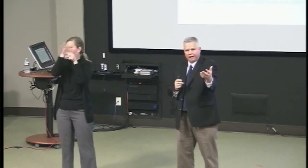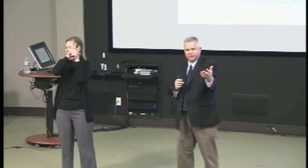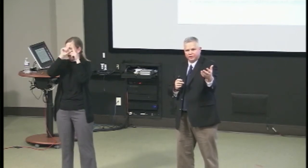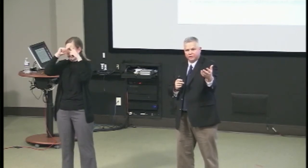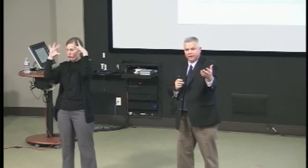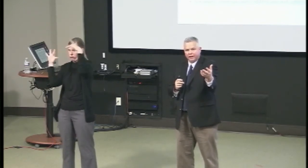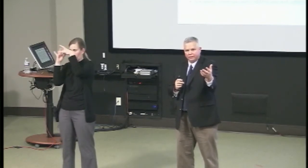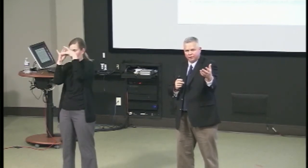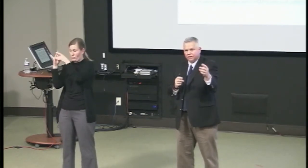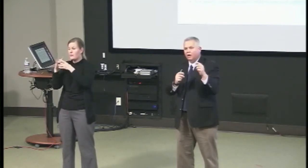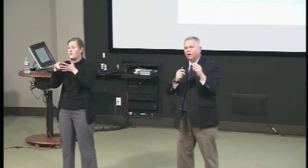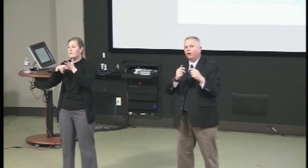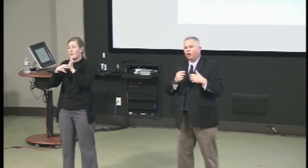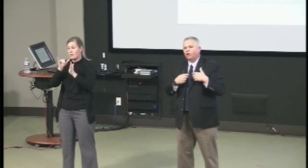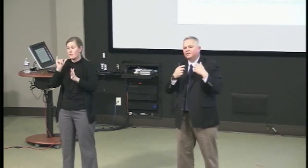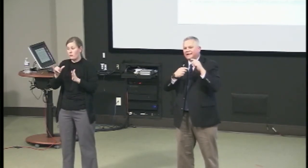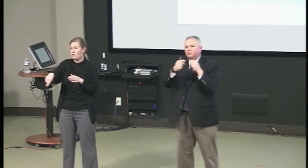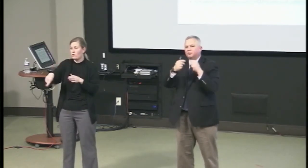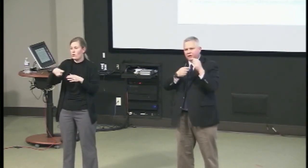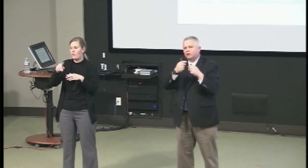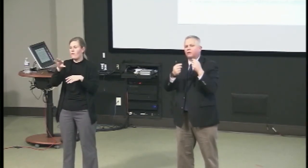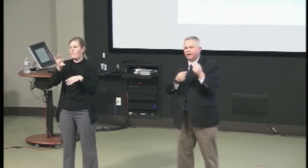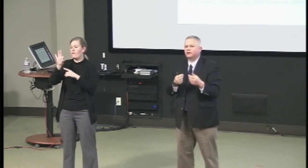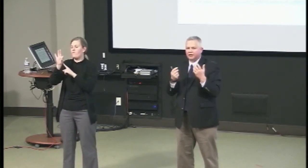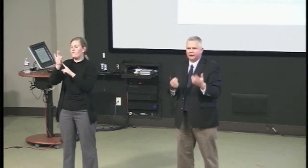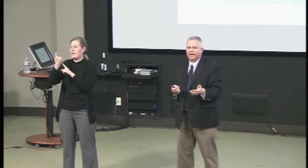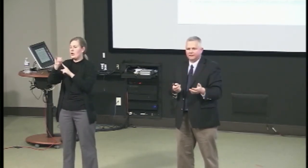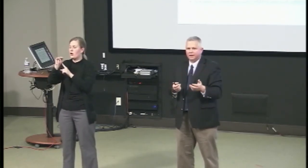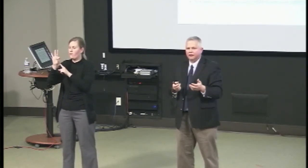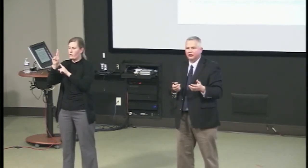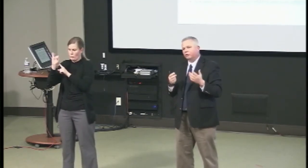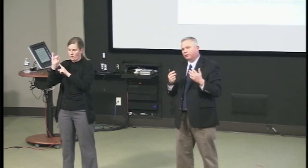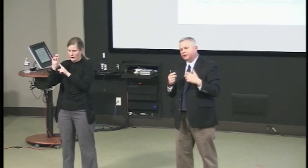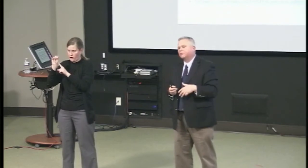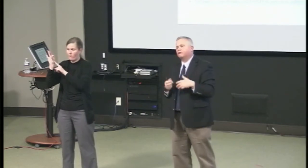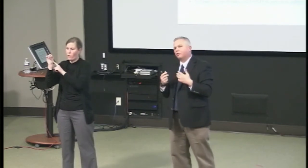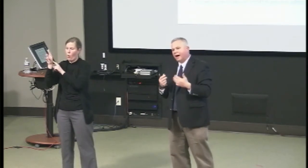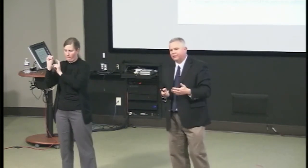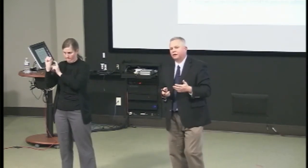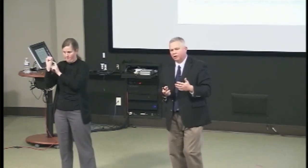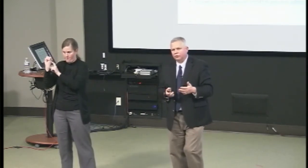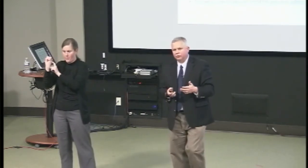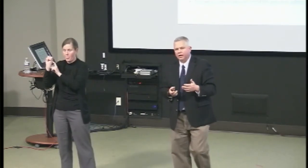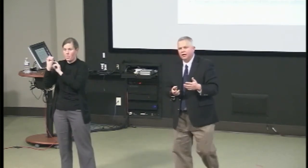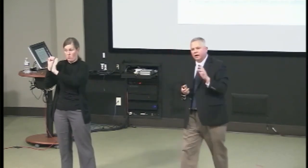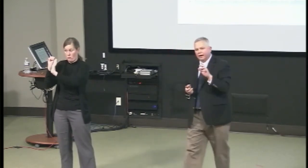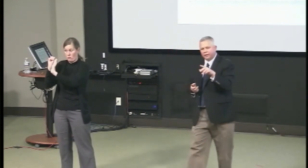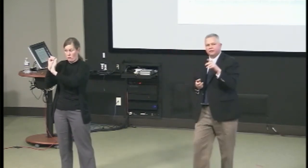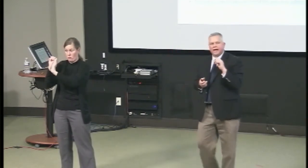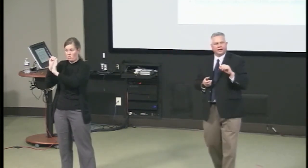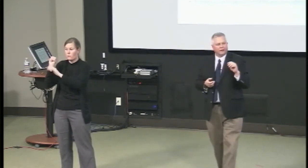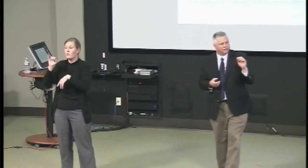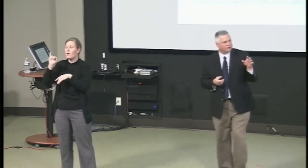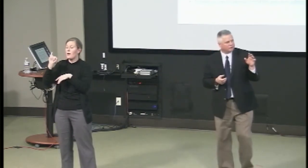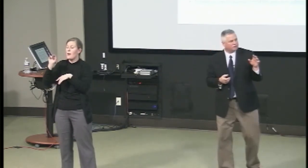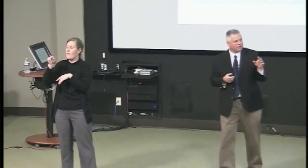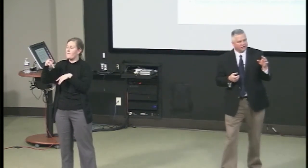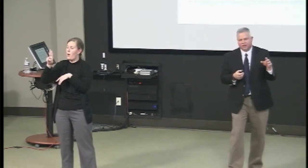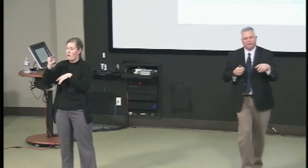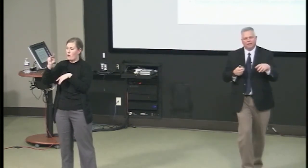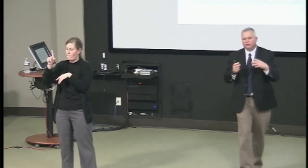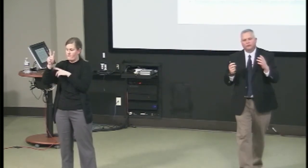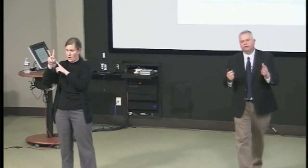and the lateral aspects of thalamus, all needing to be coherently connected in order to crack the code. So I think that data is going